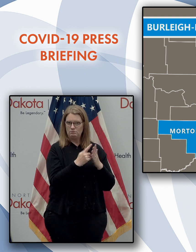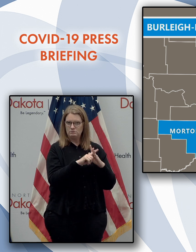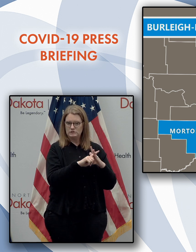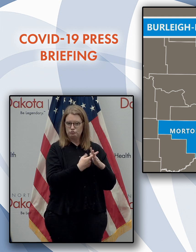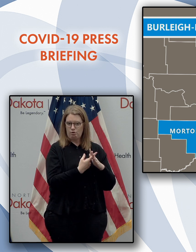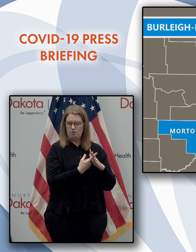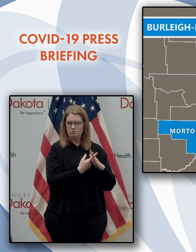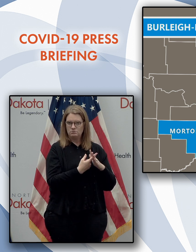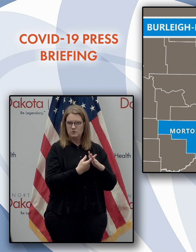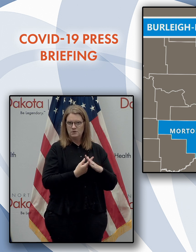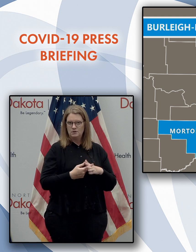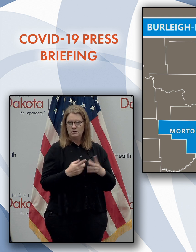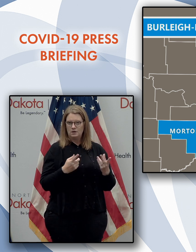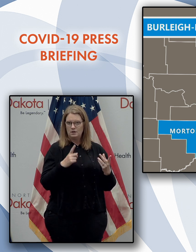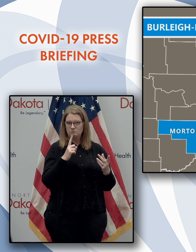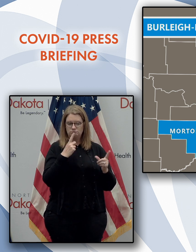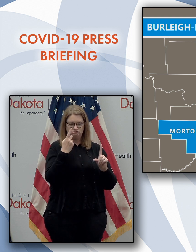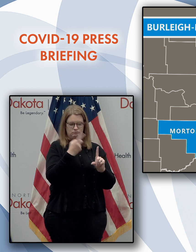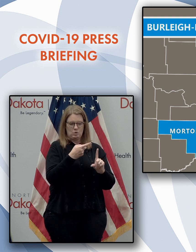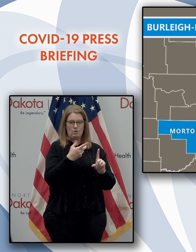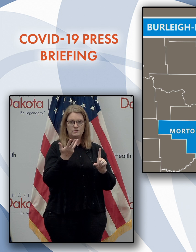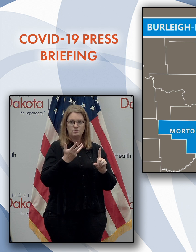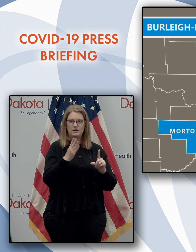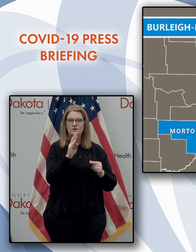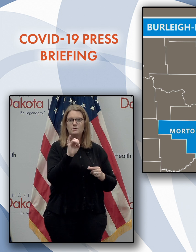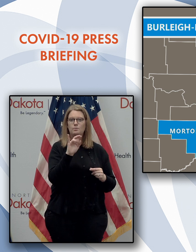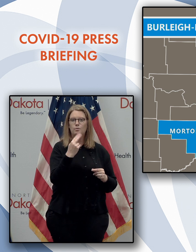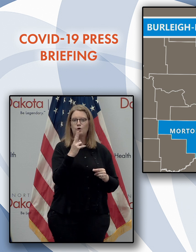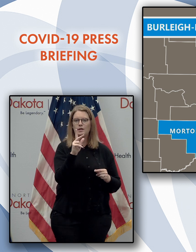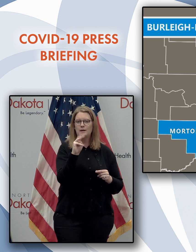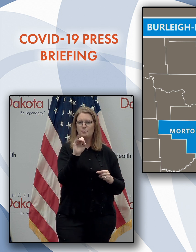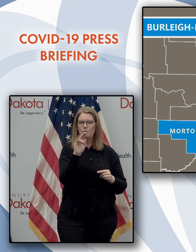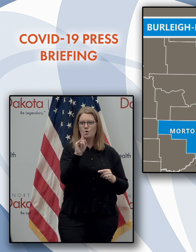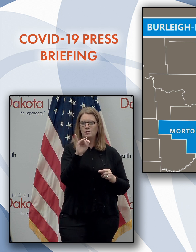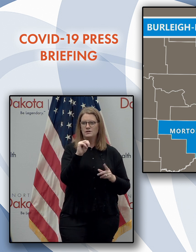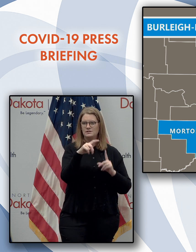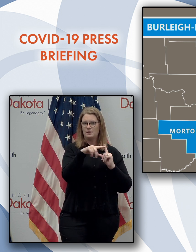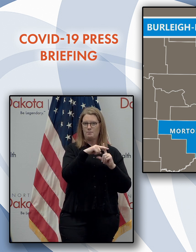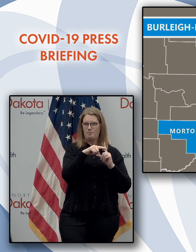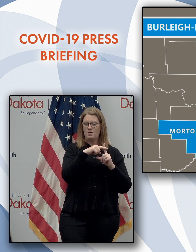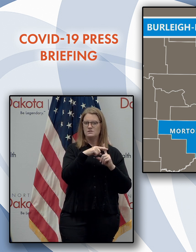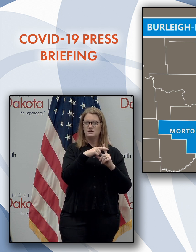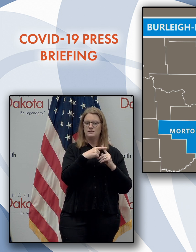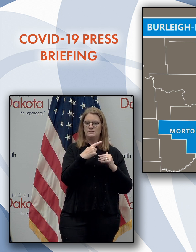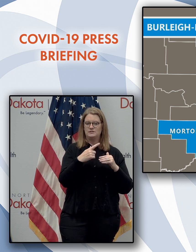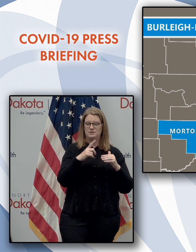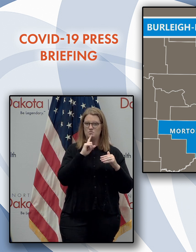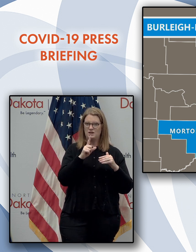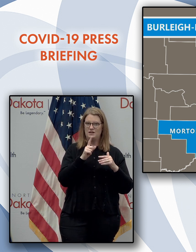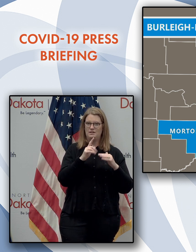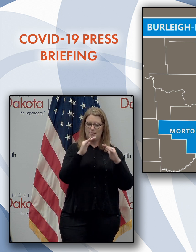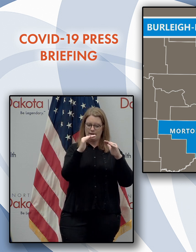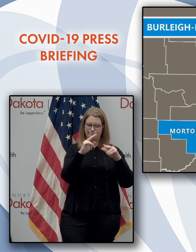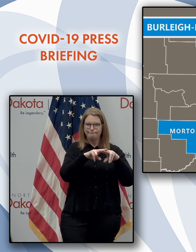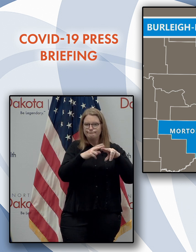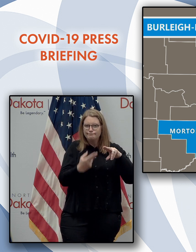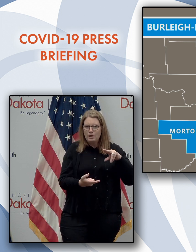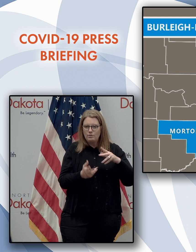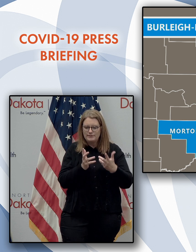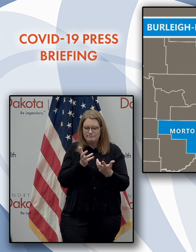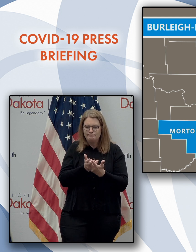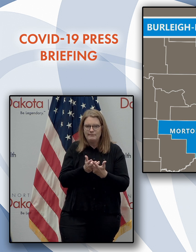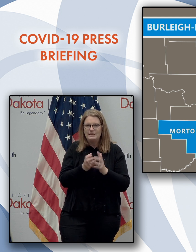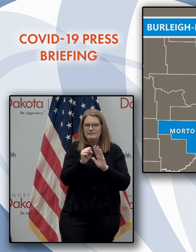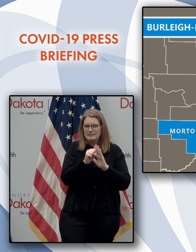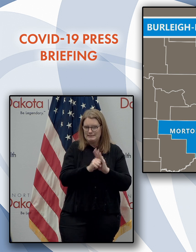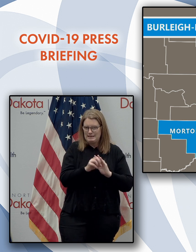the goal of that effort is to bring Burley Morton's positive rate in line with the state average as quickly as possible, or get it even below that, duplicate